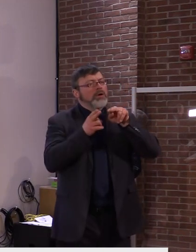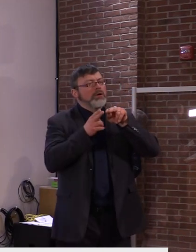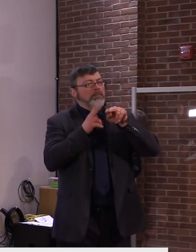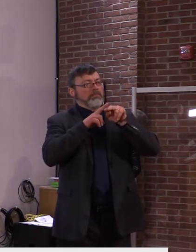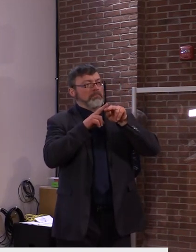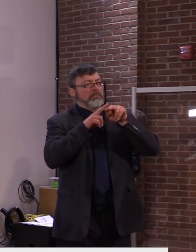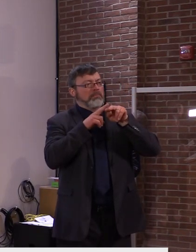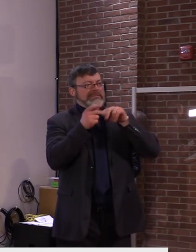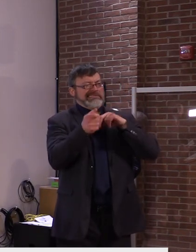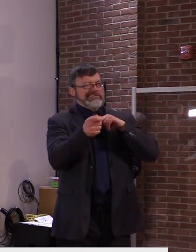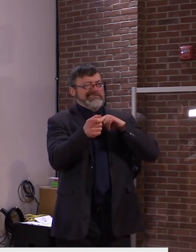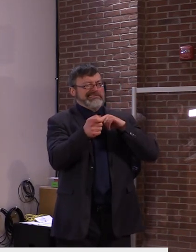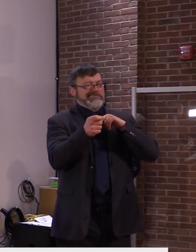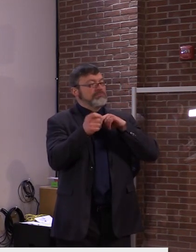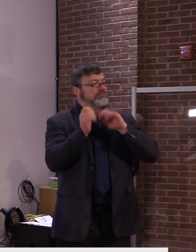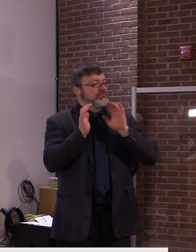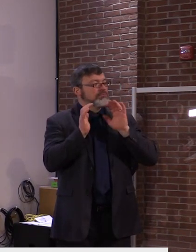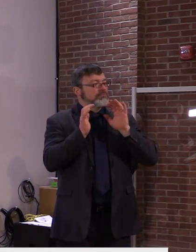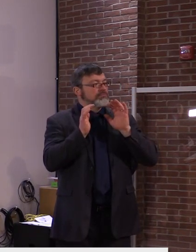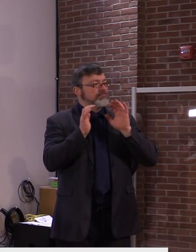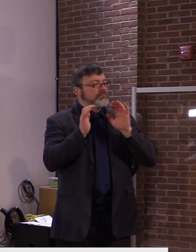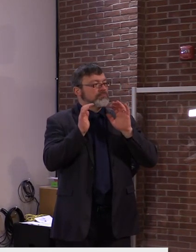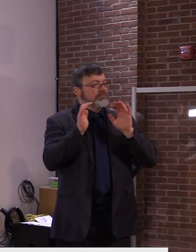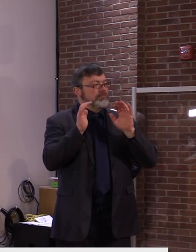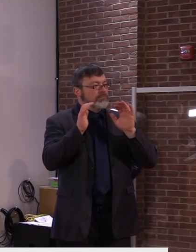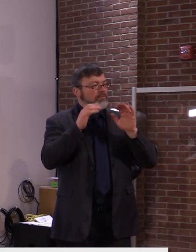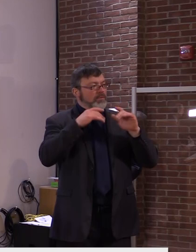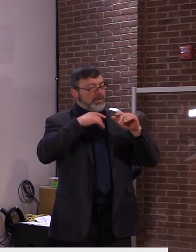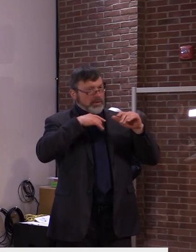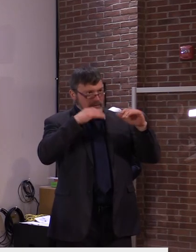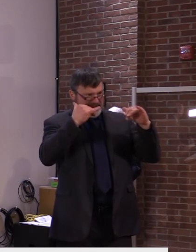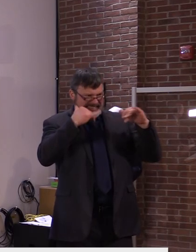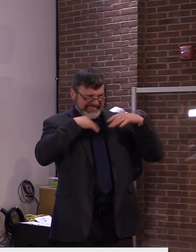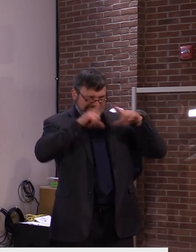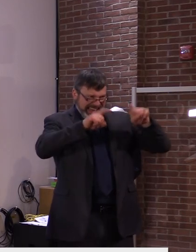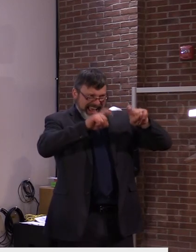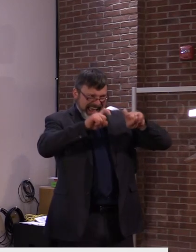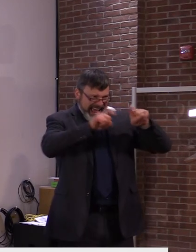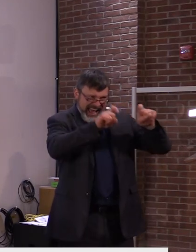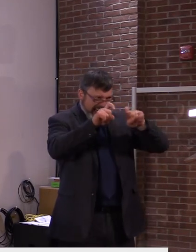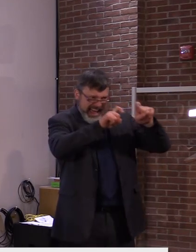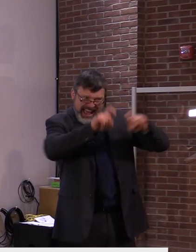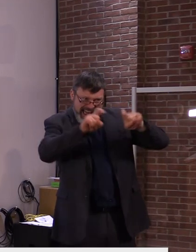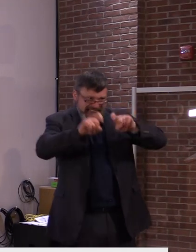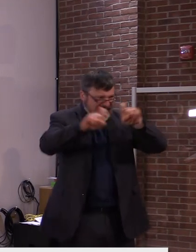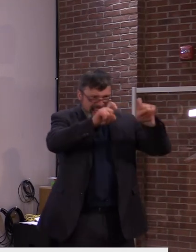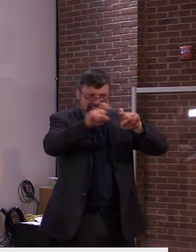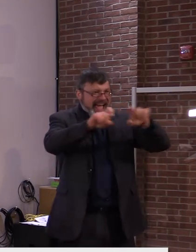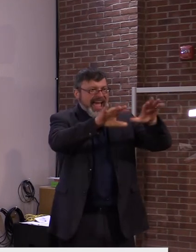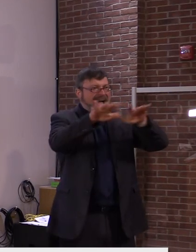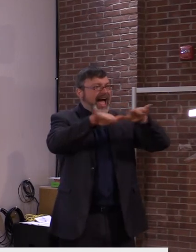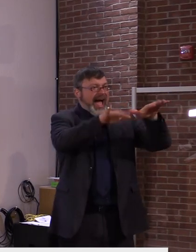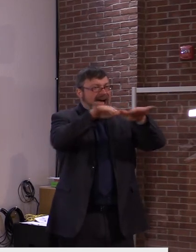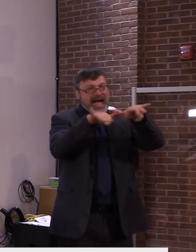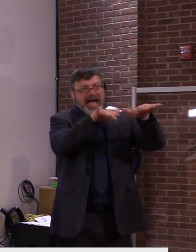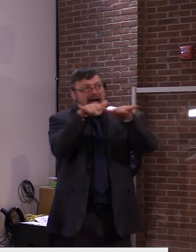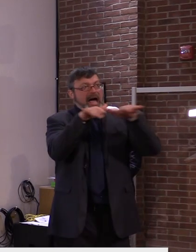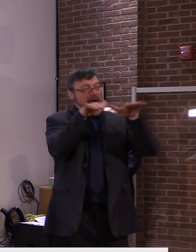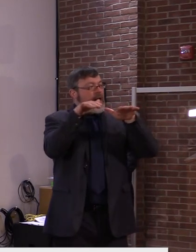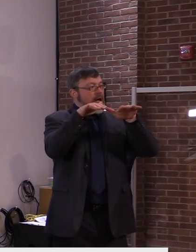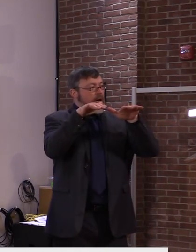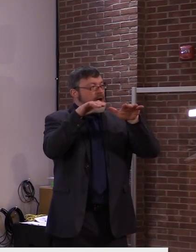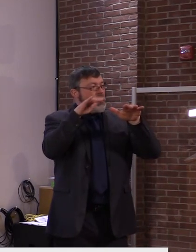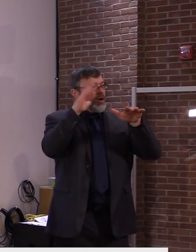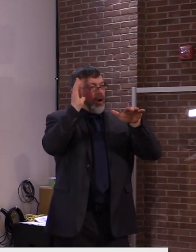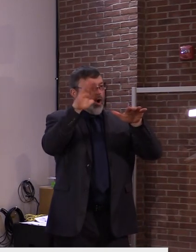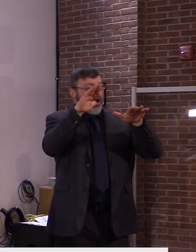through active compliance of the part of the population with public health guidance and increase in testing so that containment can be